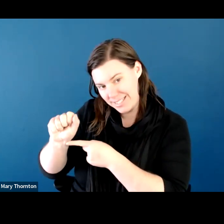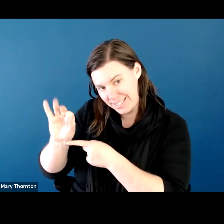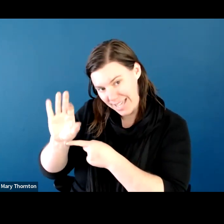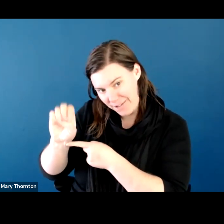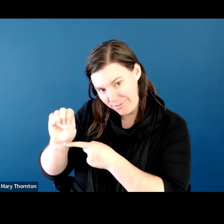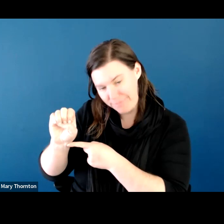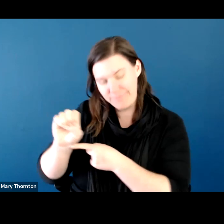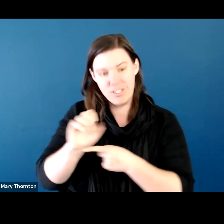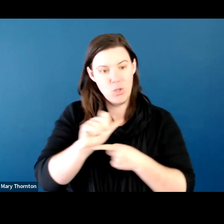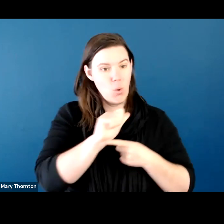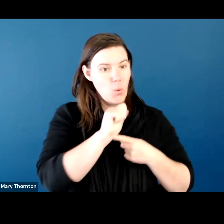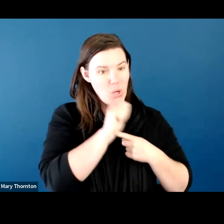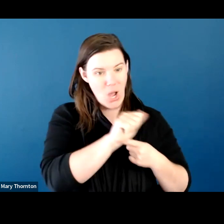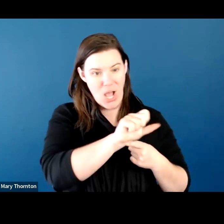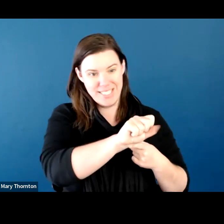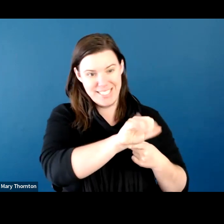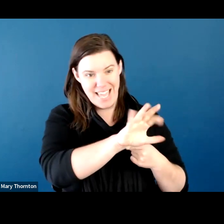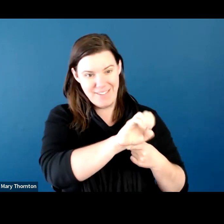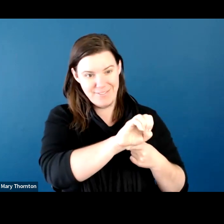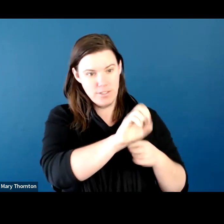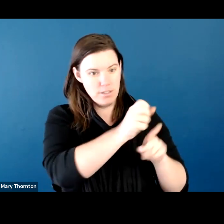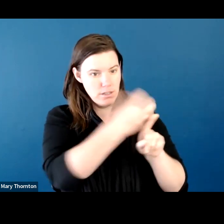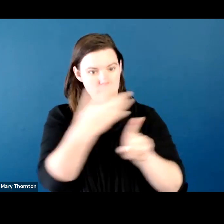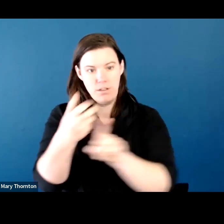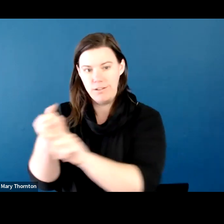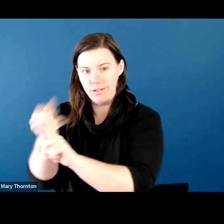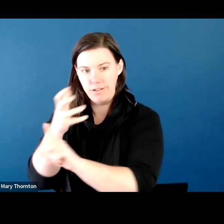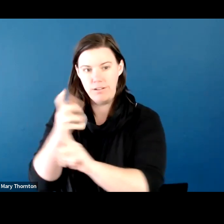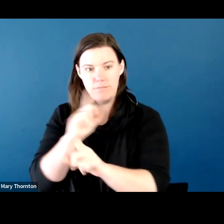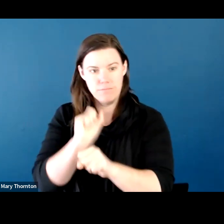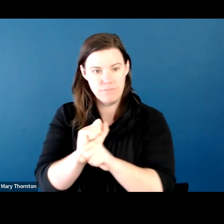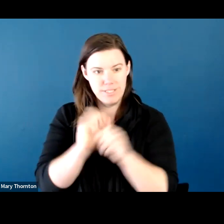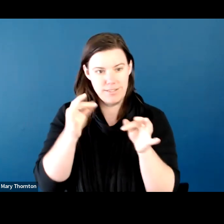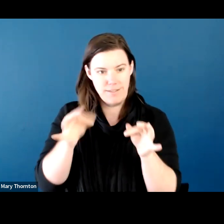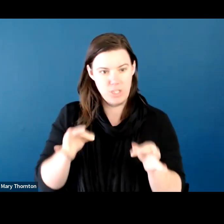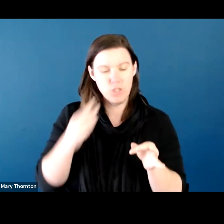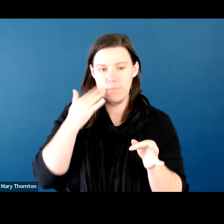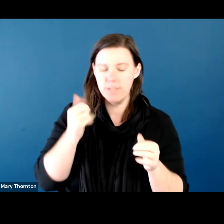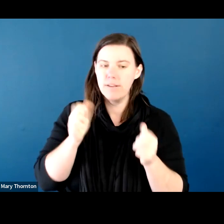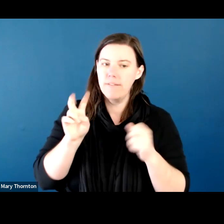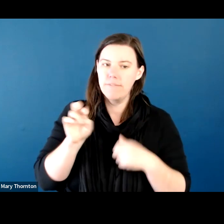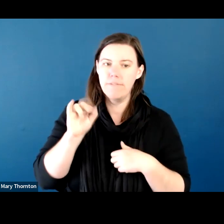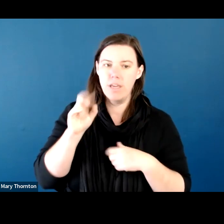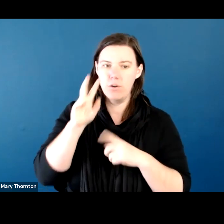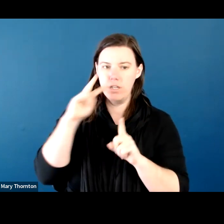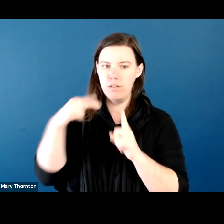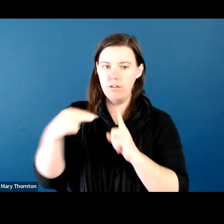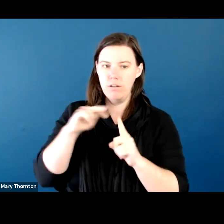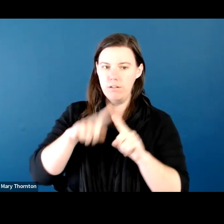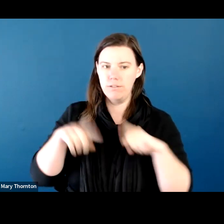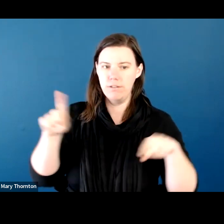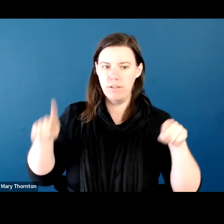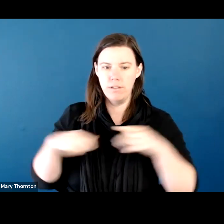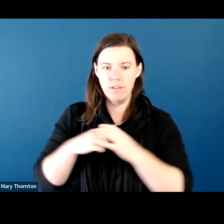versus a law enforcement call, since as we just noted in here, someone had the experience of having law enforcement involved because they